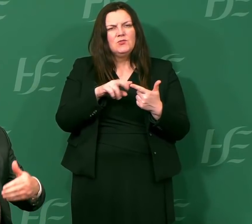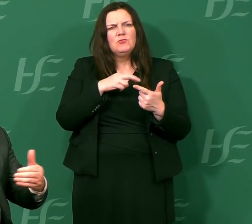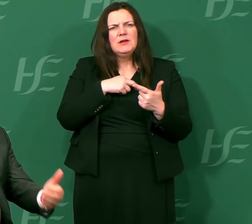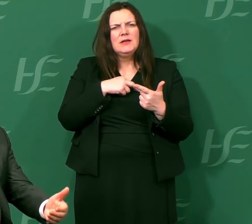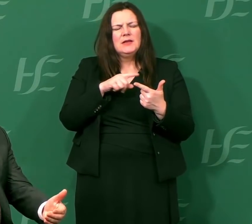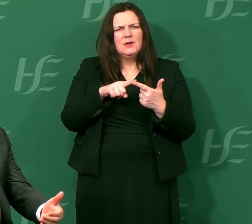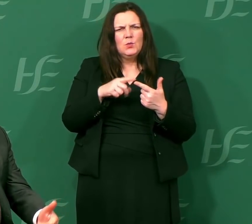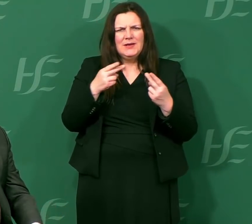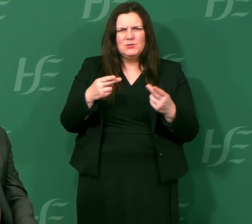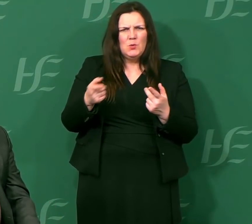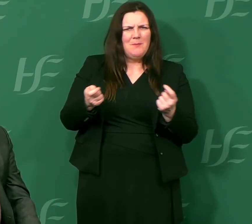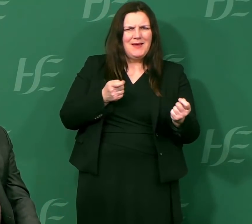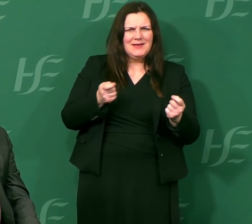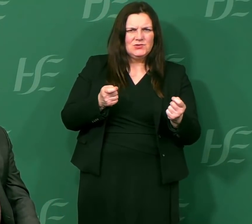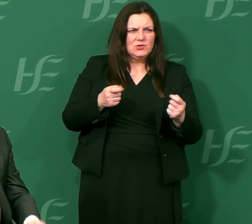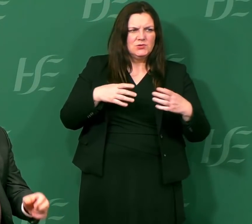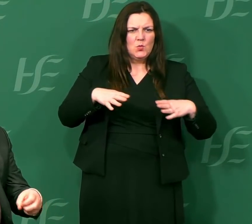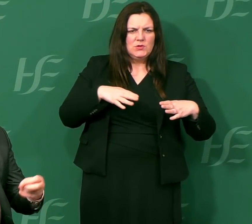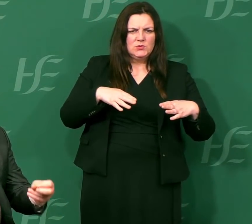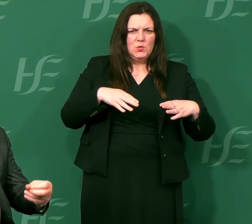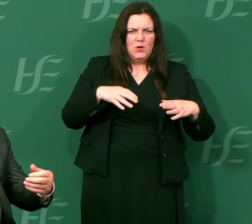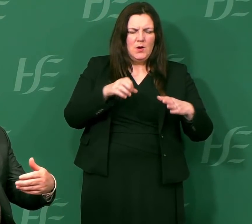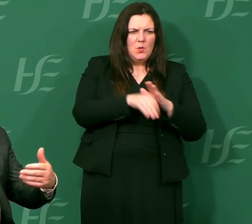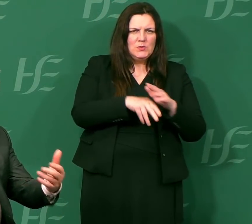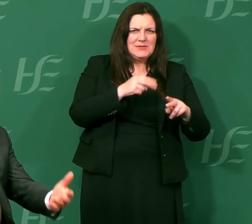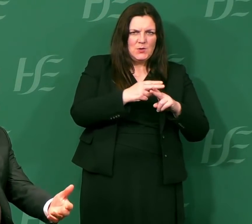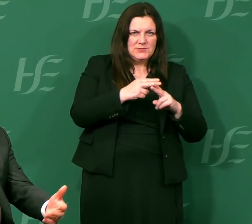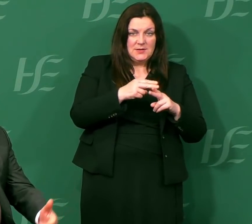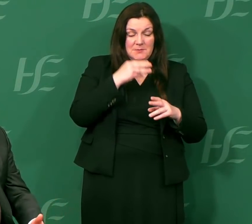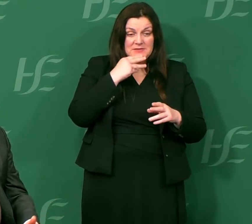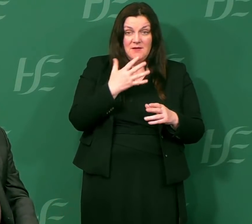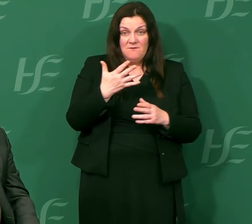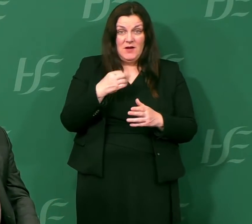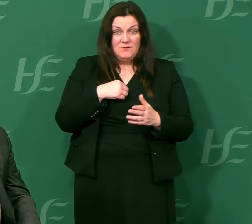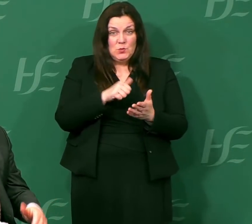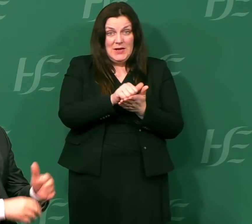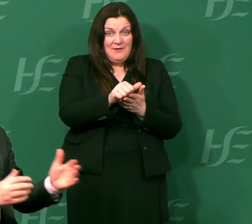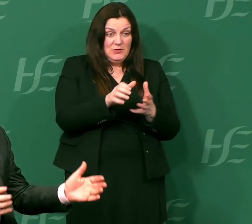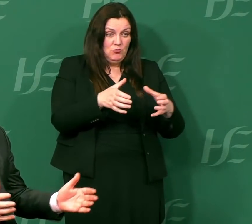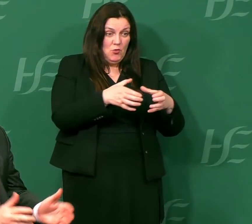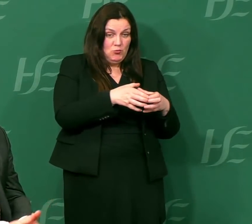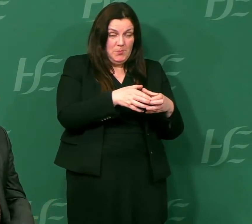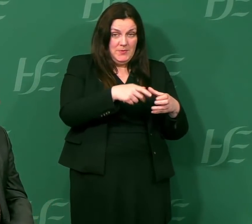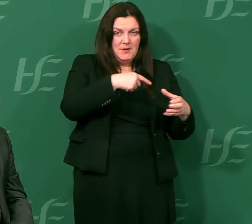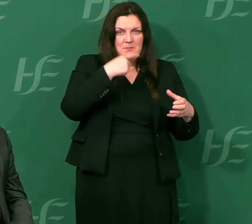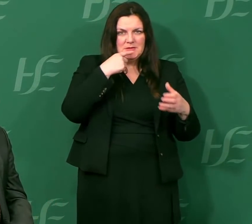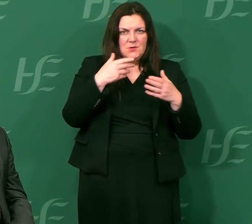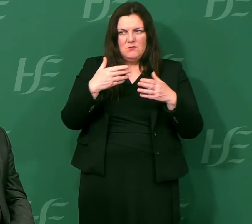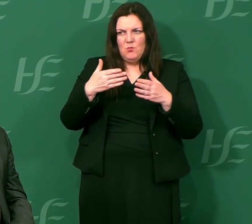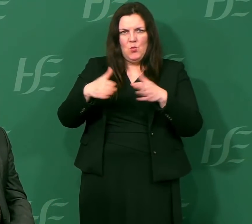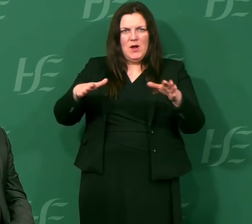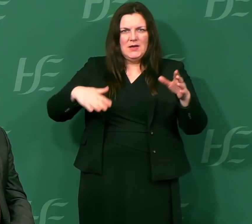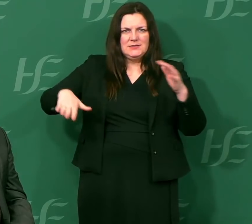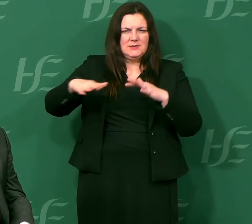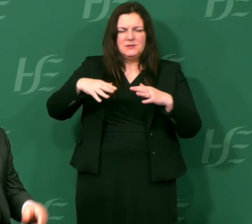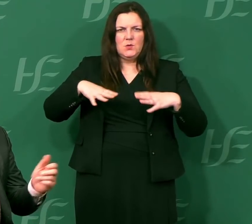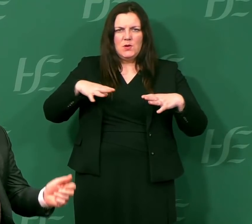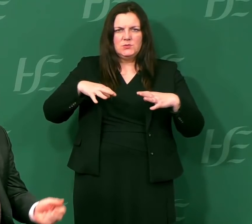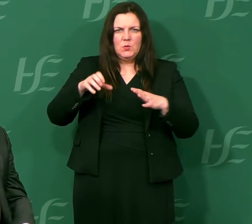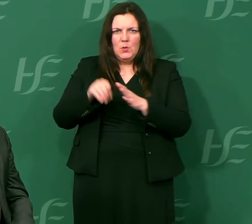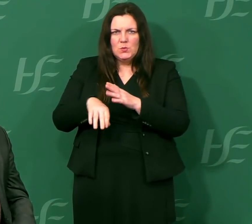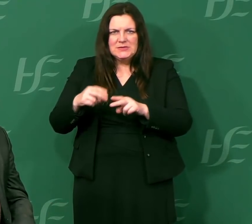don't lose pace overall, both within the 5 to 11 years overall, but also in the wider population that we're vaccinating too.